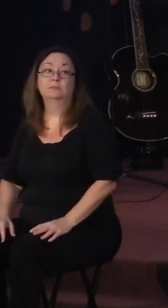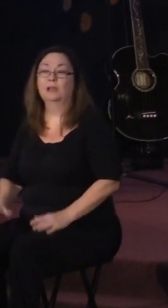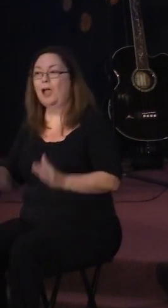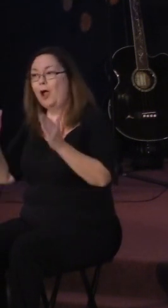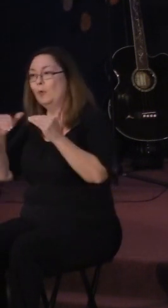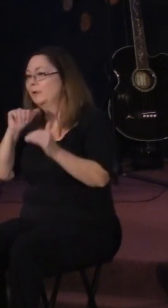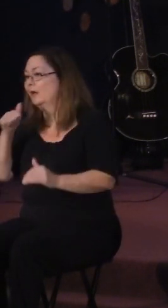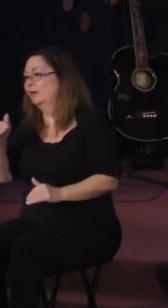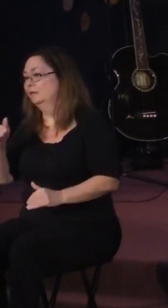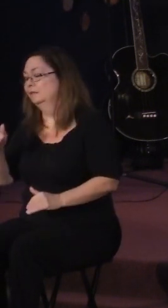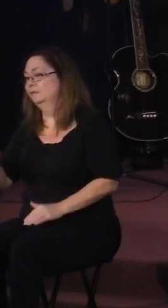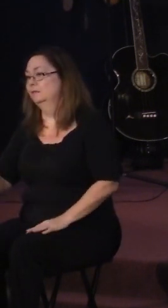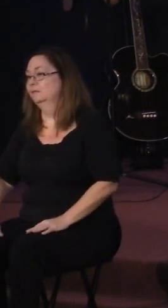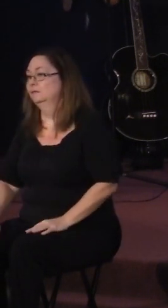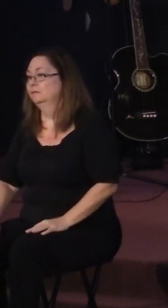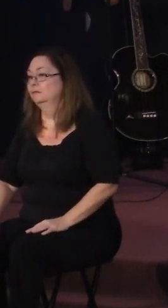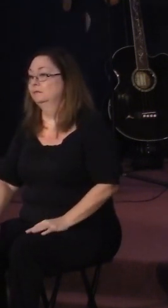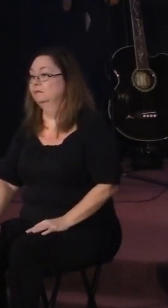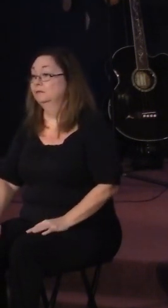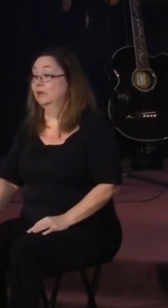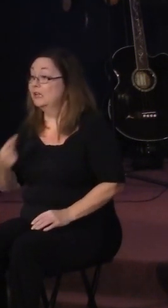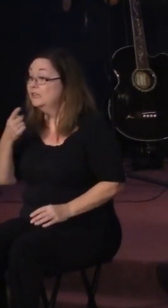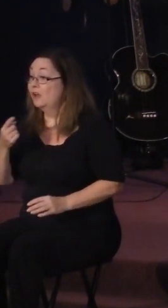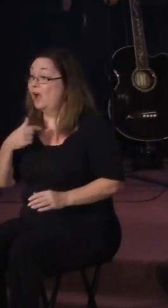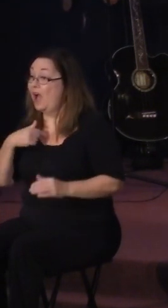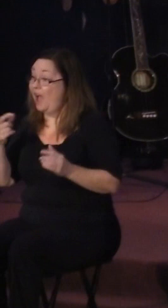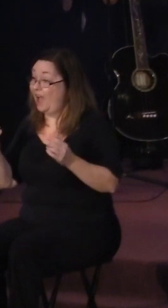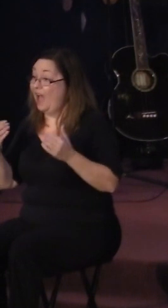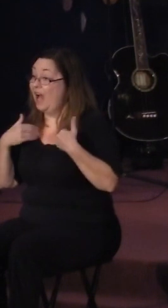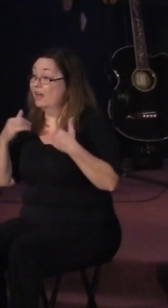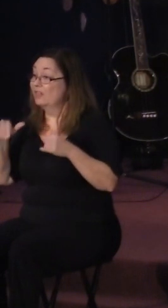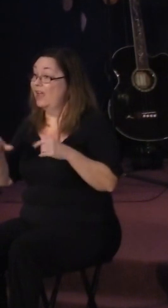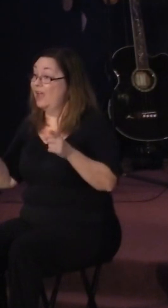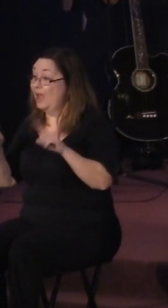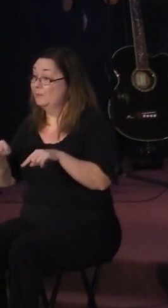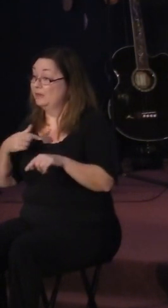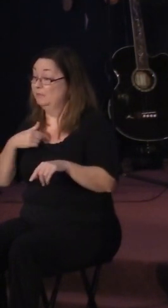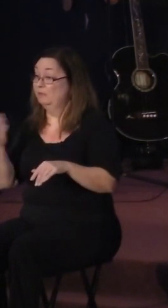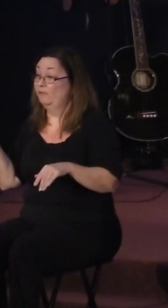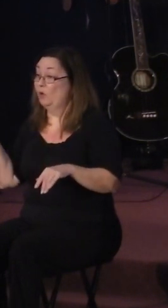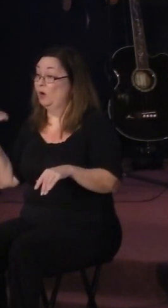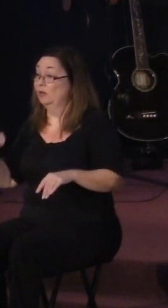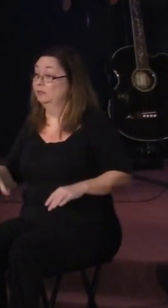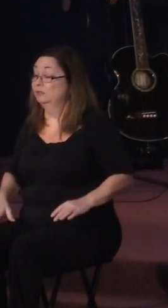I hope not. Because I'm going to tell you what, I had that happen to me one time.